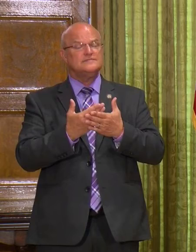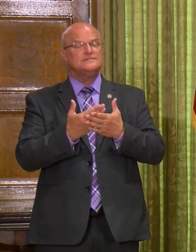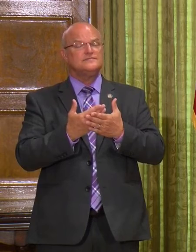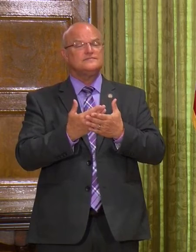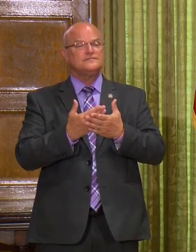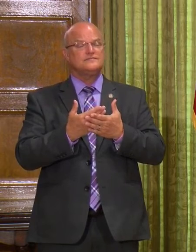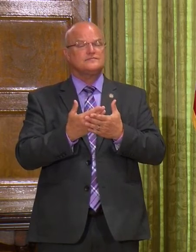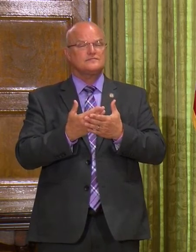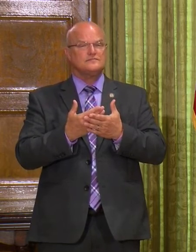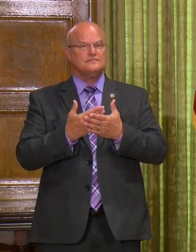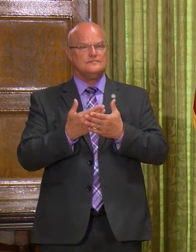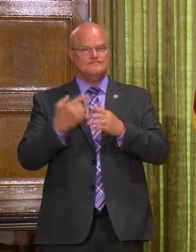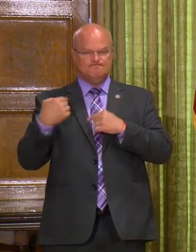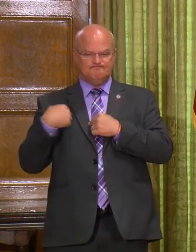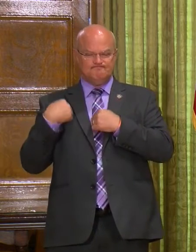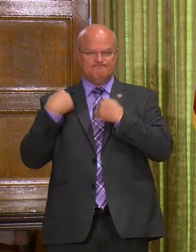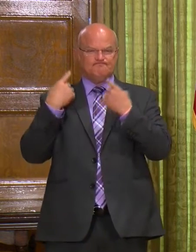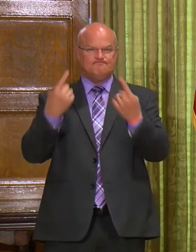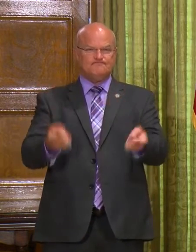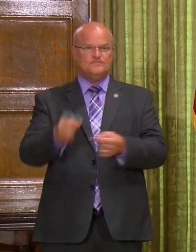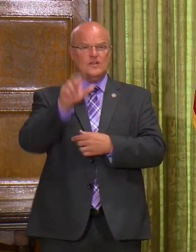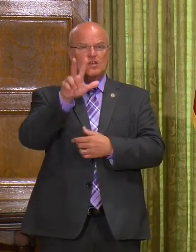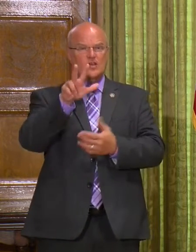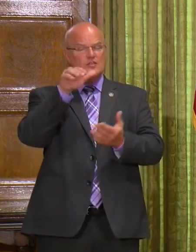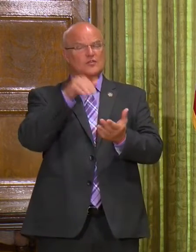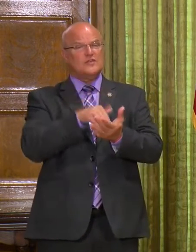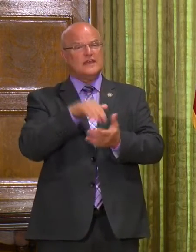We had